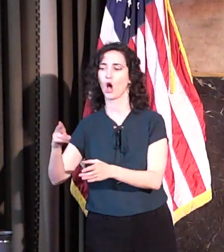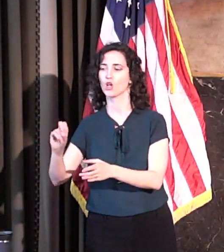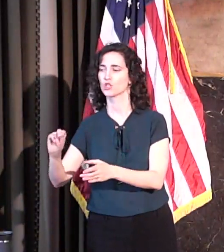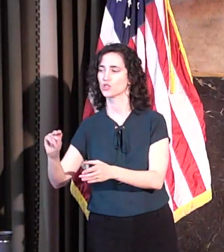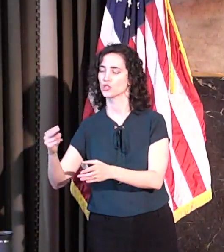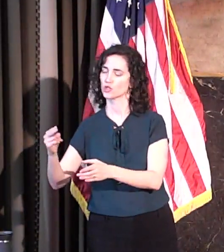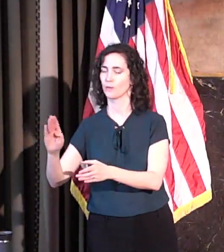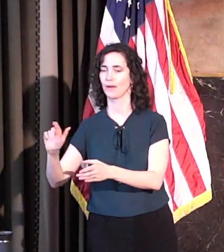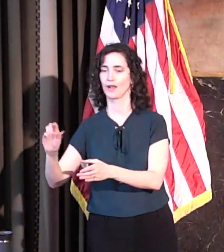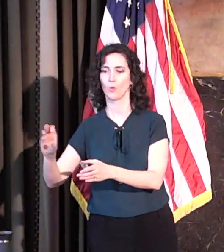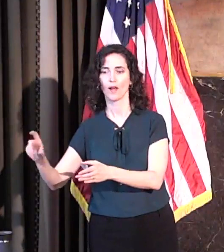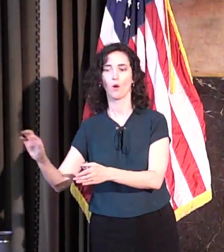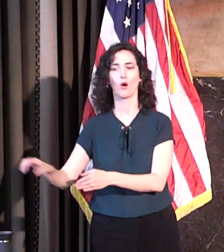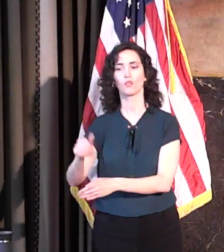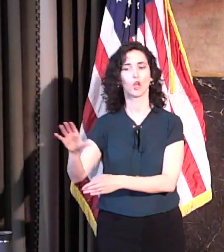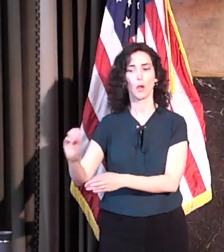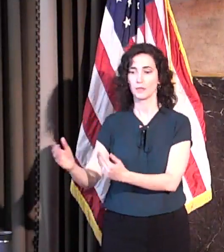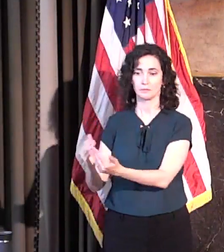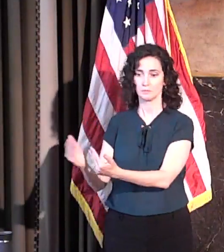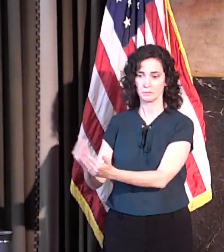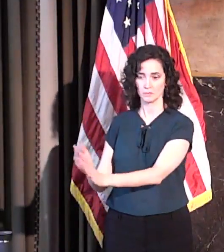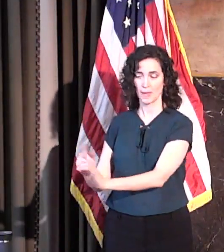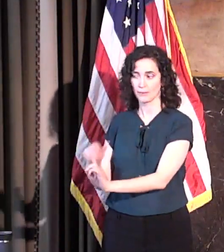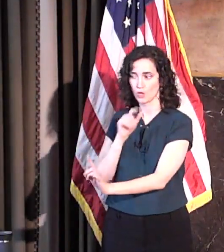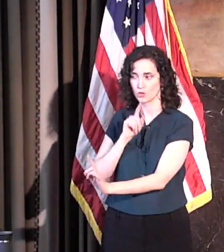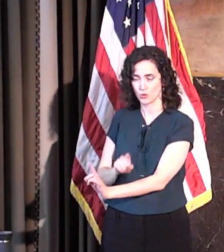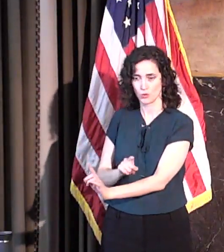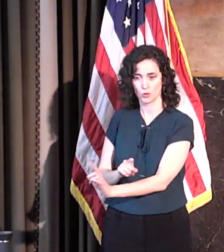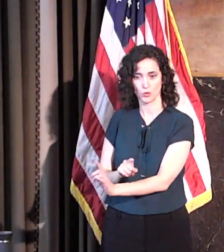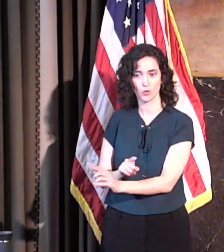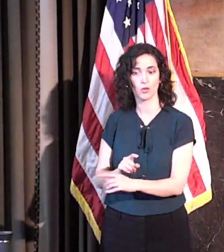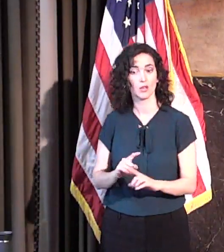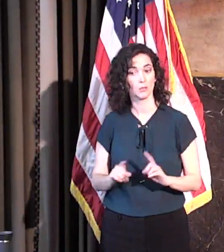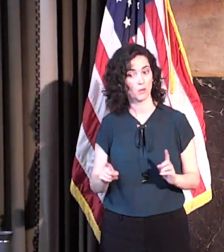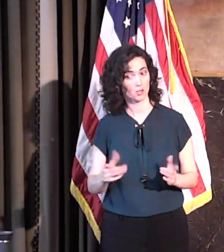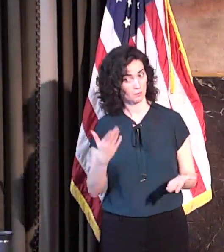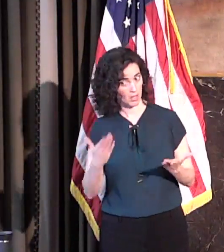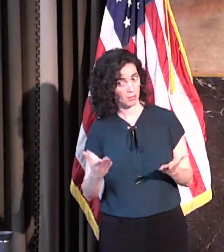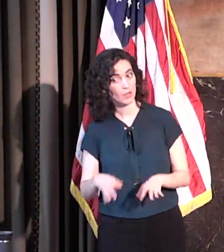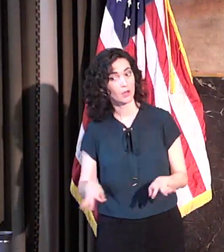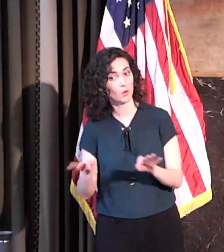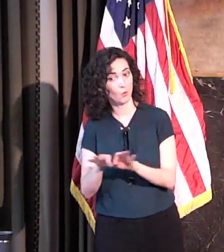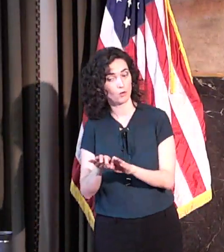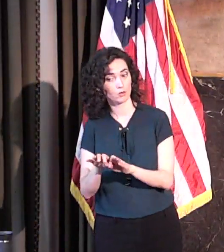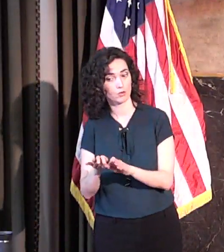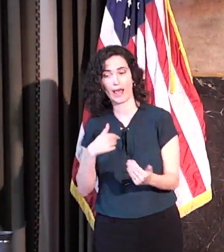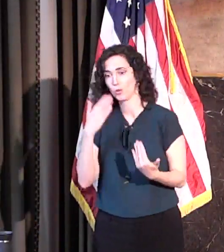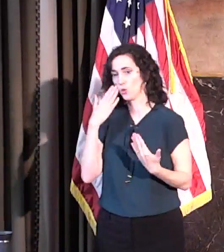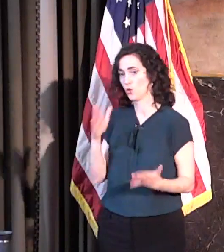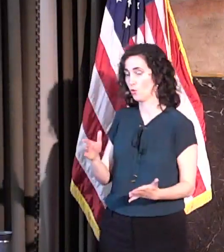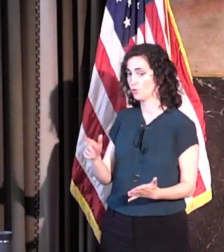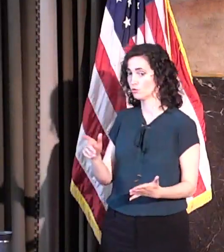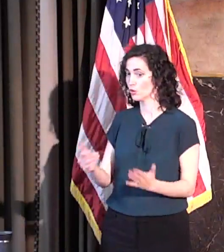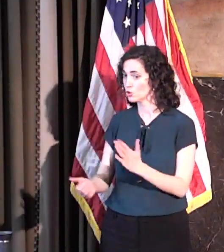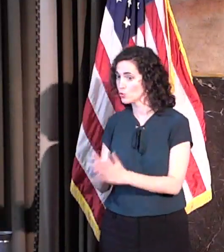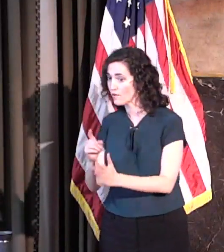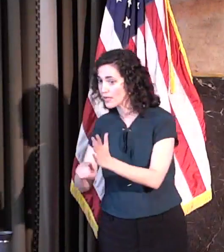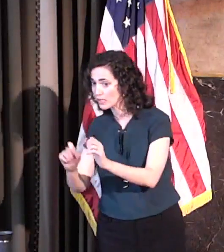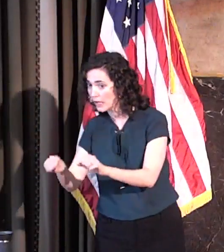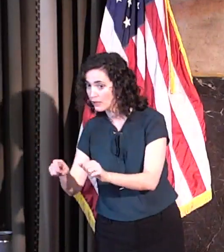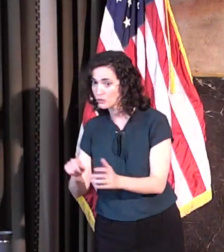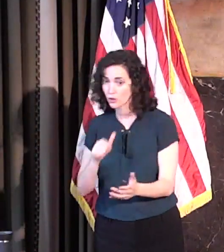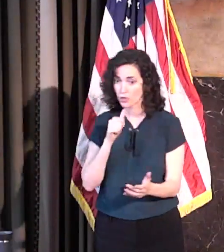other firm. I'm not sure. I mean, that may be warranted. I don't know right now